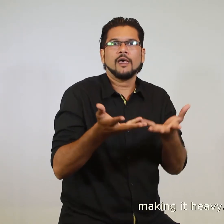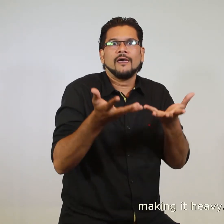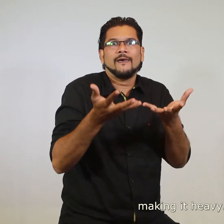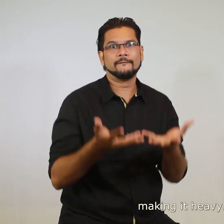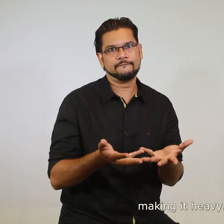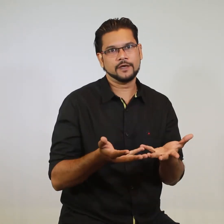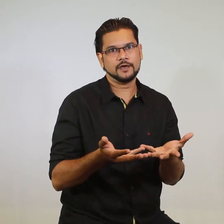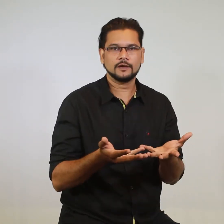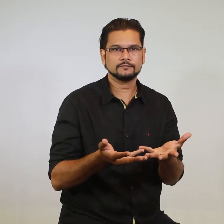making it heavy.